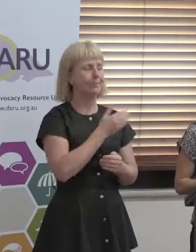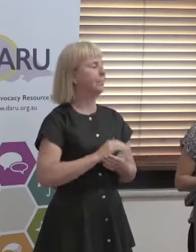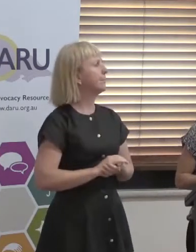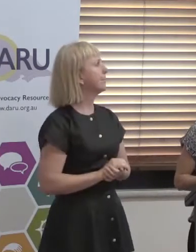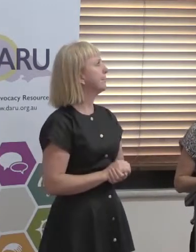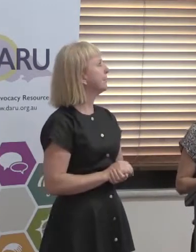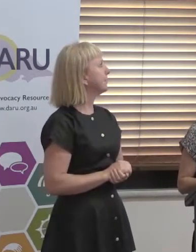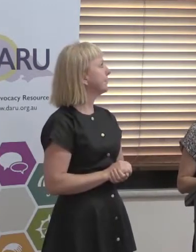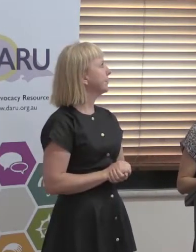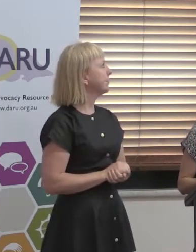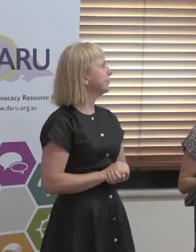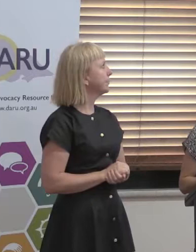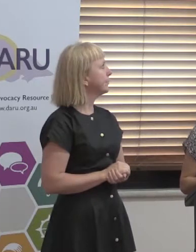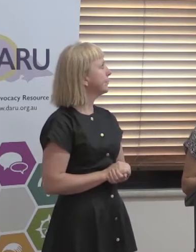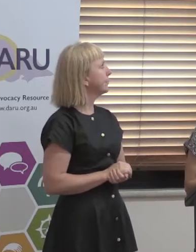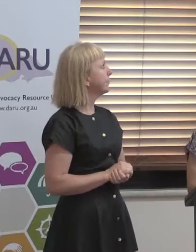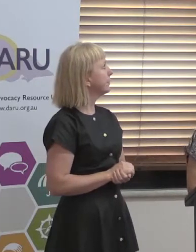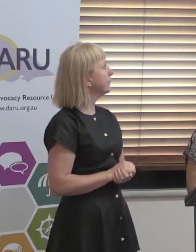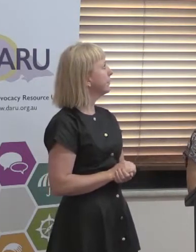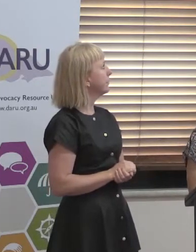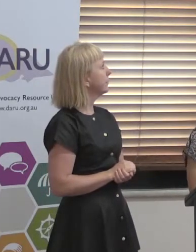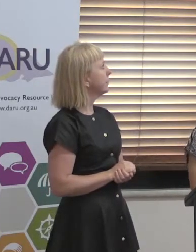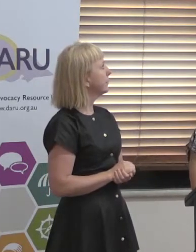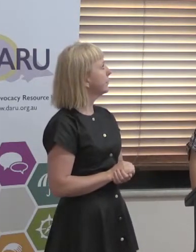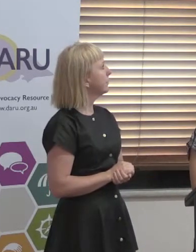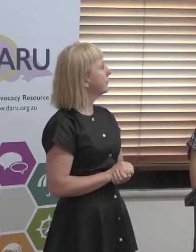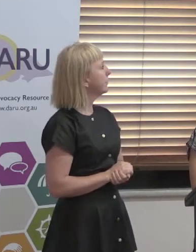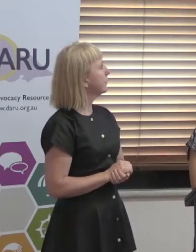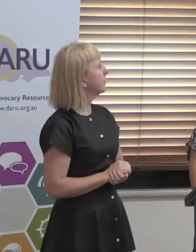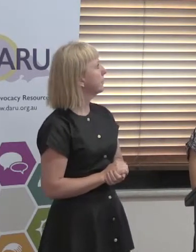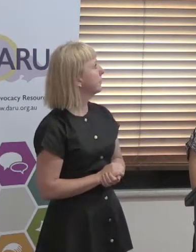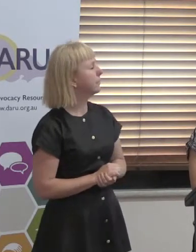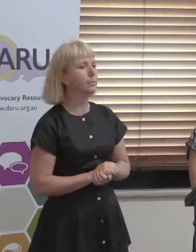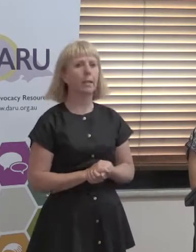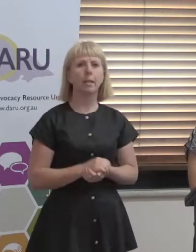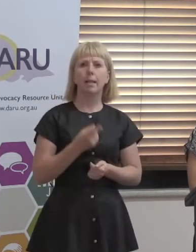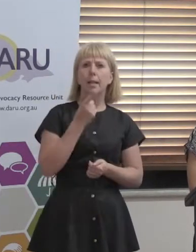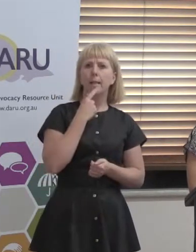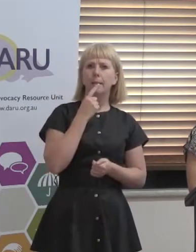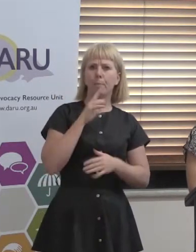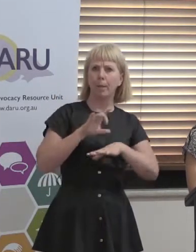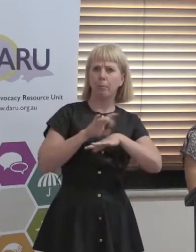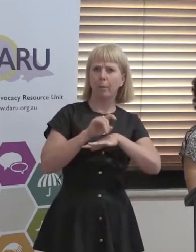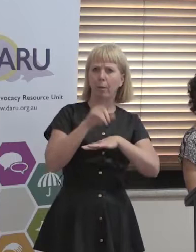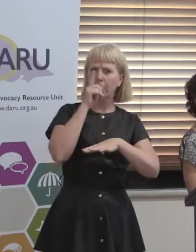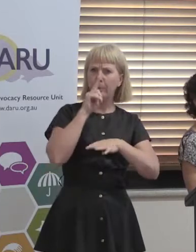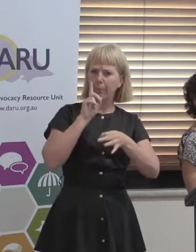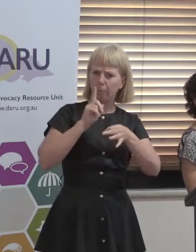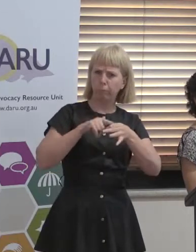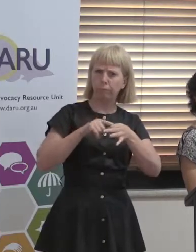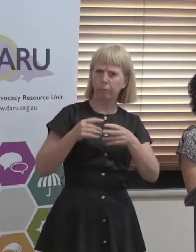speech pathologists signing up a lot at higher numbers than we